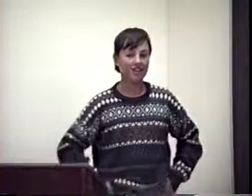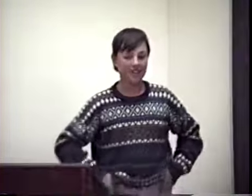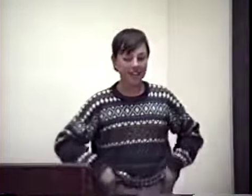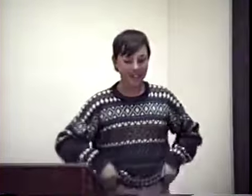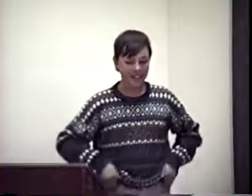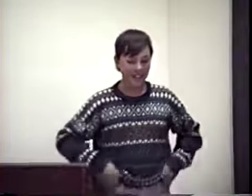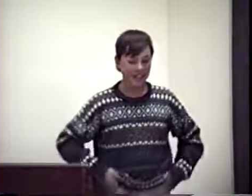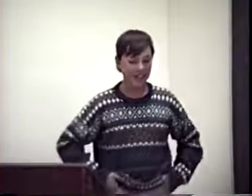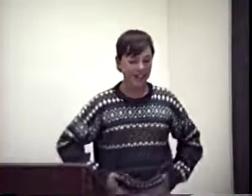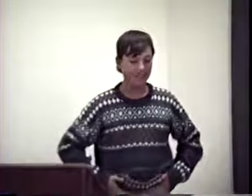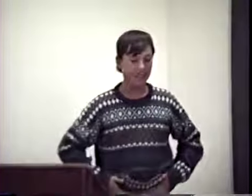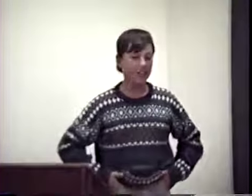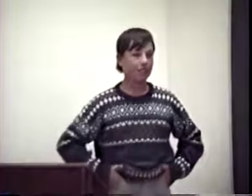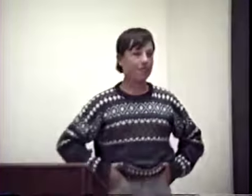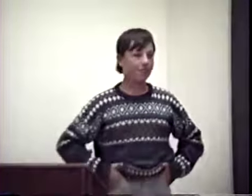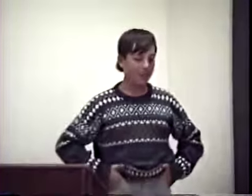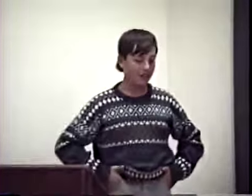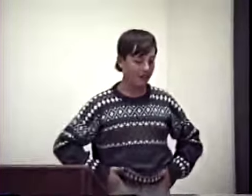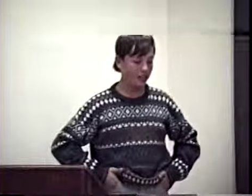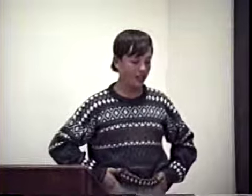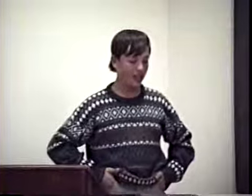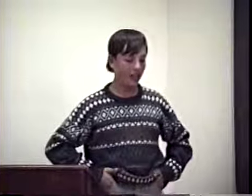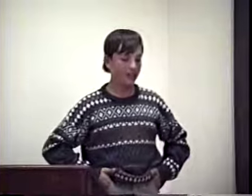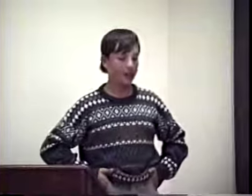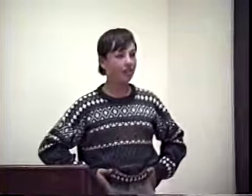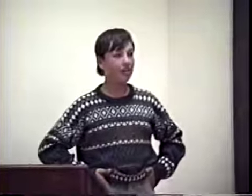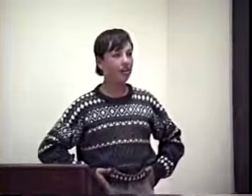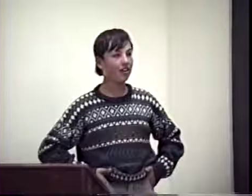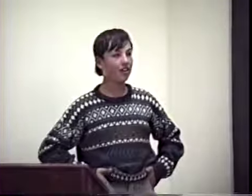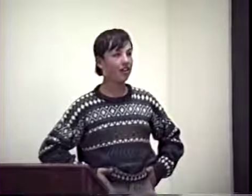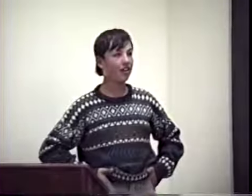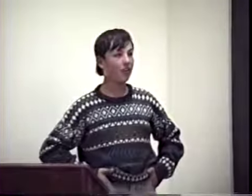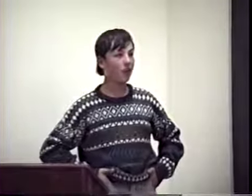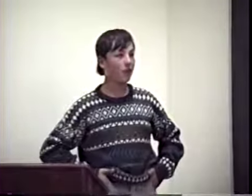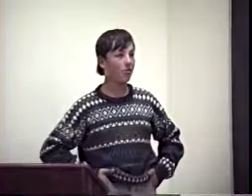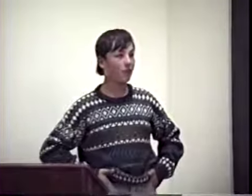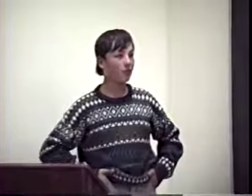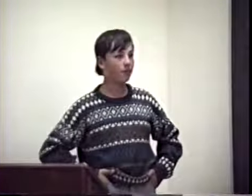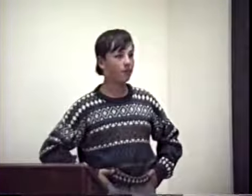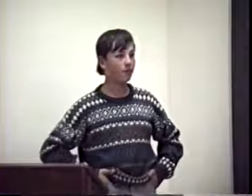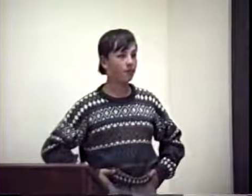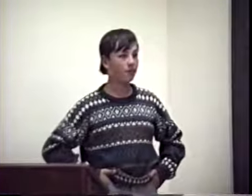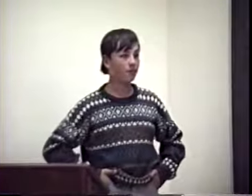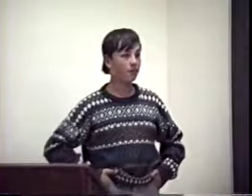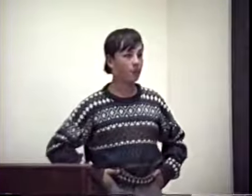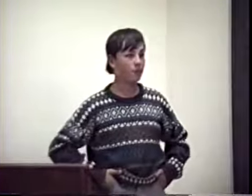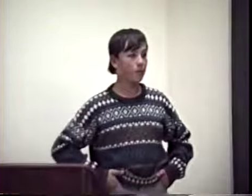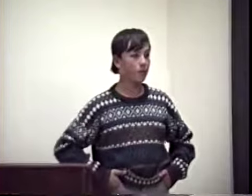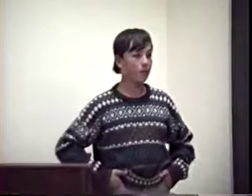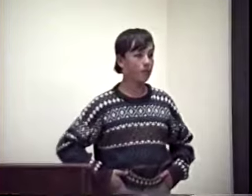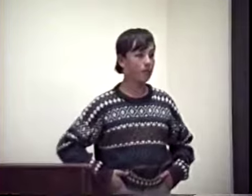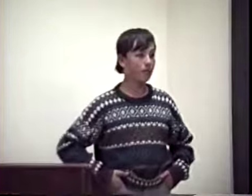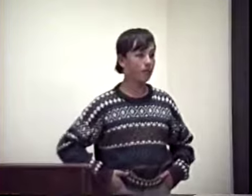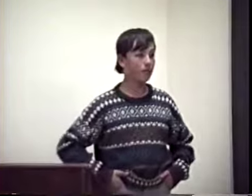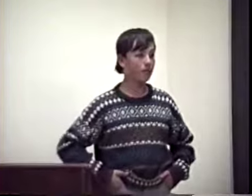to teach them something that I've learned. Butch, how do you feel coming up here